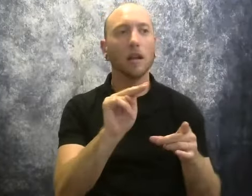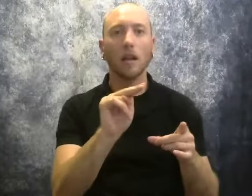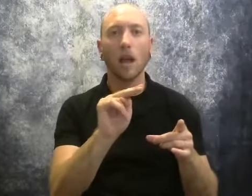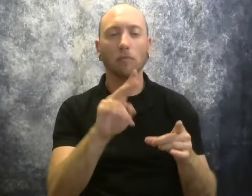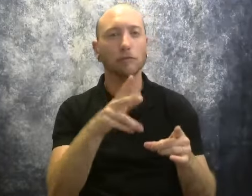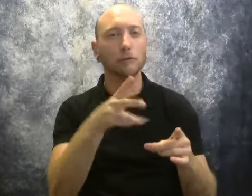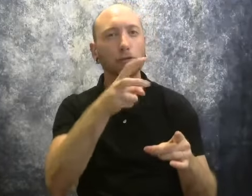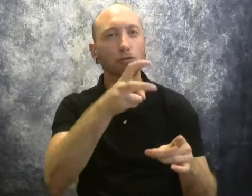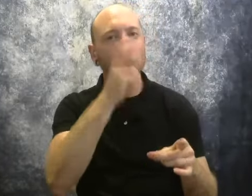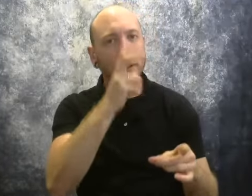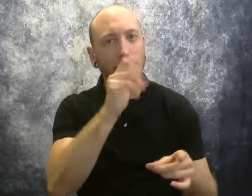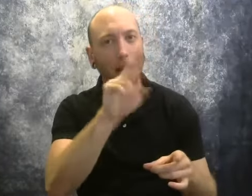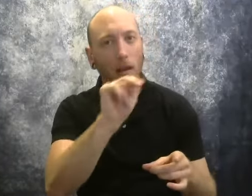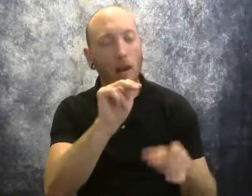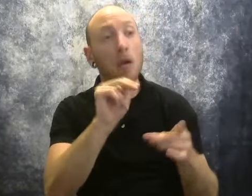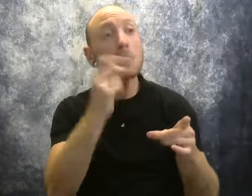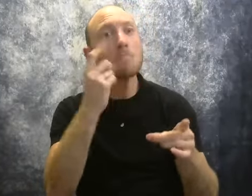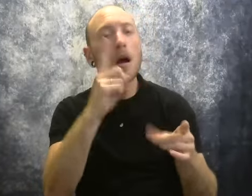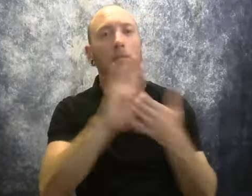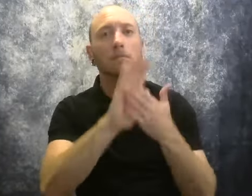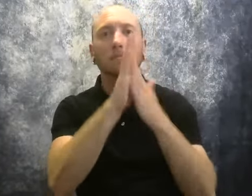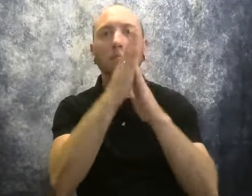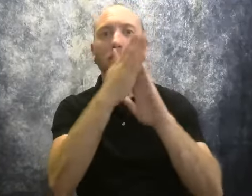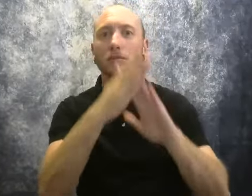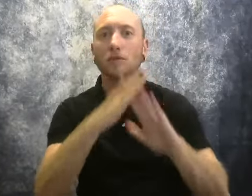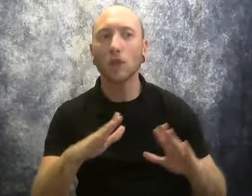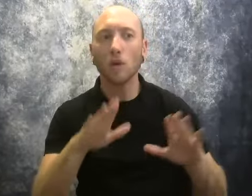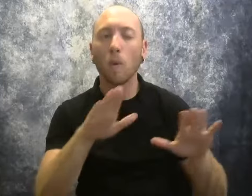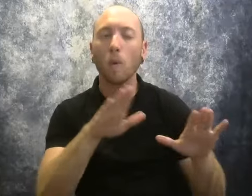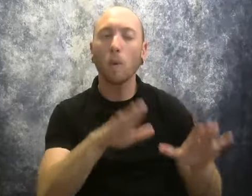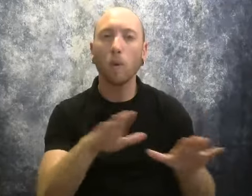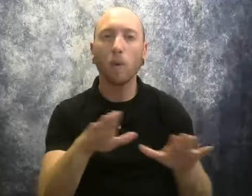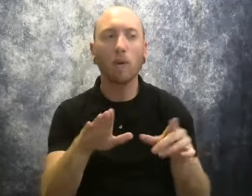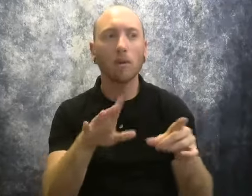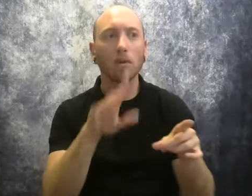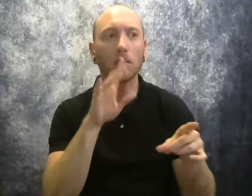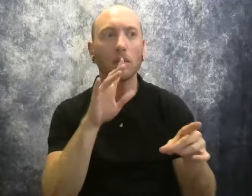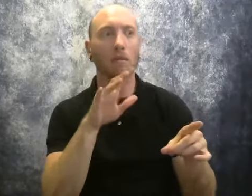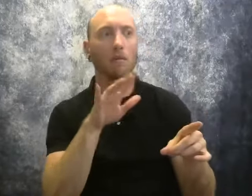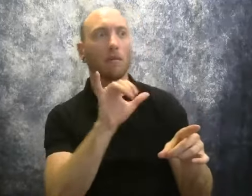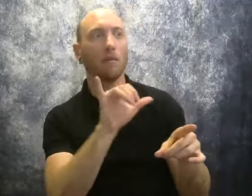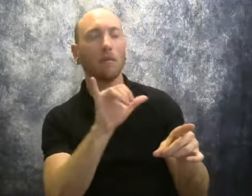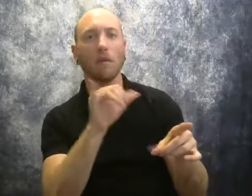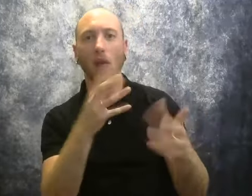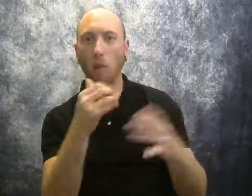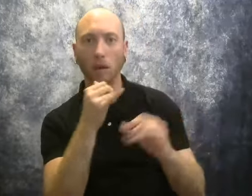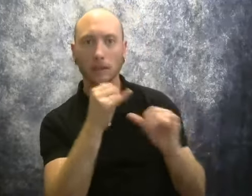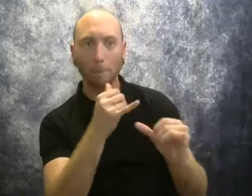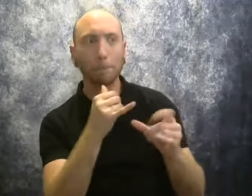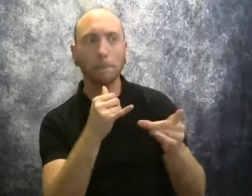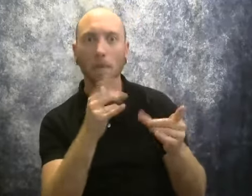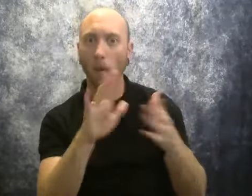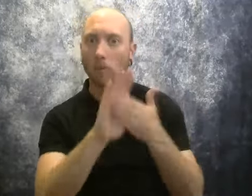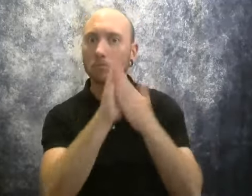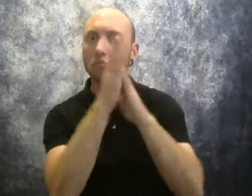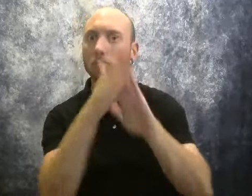Al-Anon, but she had so much serenity, it surrounded her like a halo. And that attracted me, and I certainly wanted